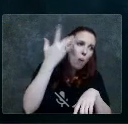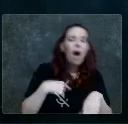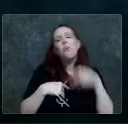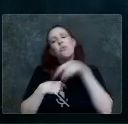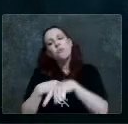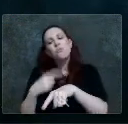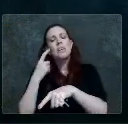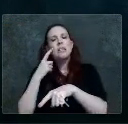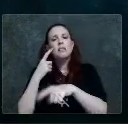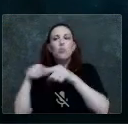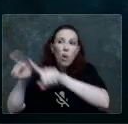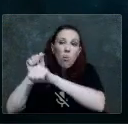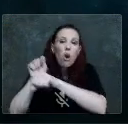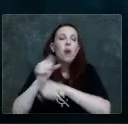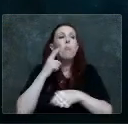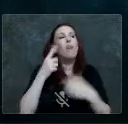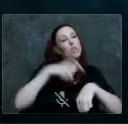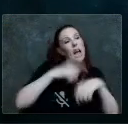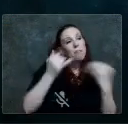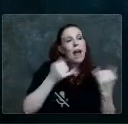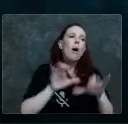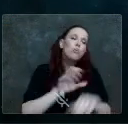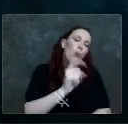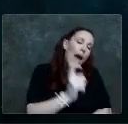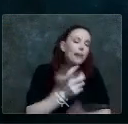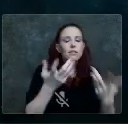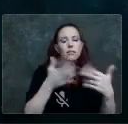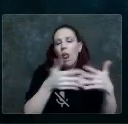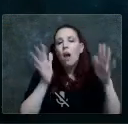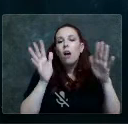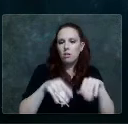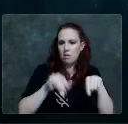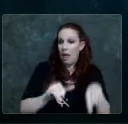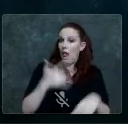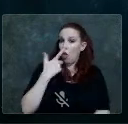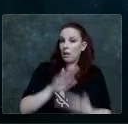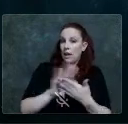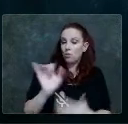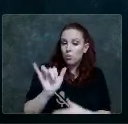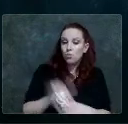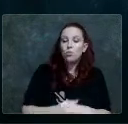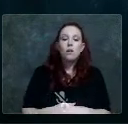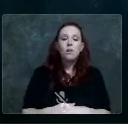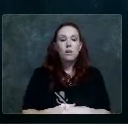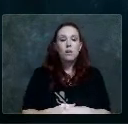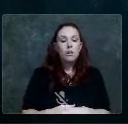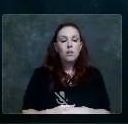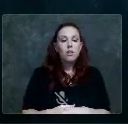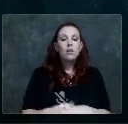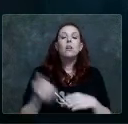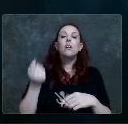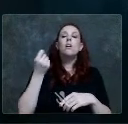production, but for the sake of time, I'm going to do X. Those kinds of things do also look nice. But here's the thing, and here's the thing where communicate, I